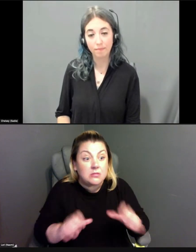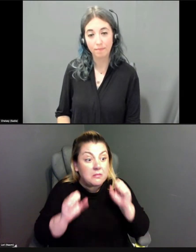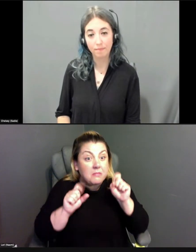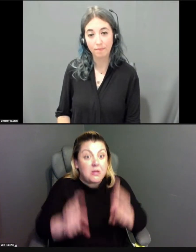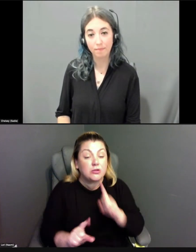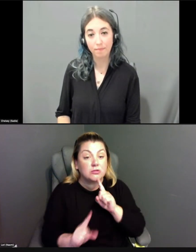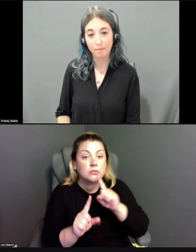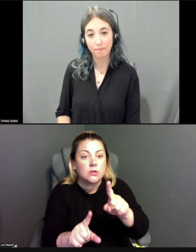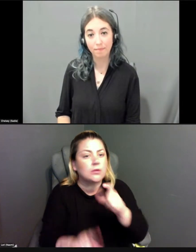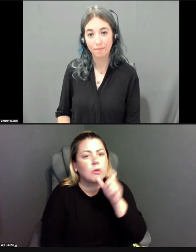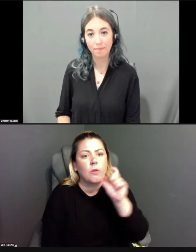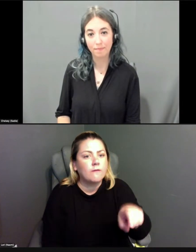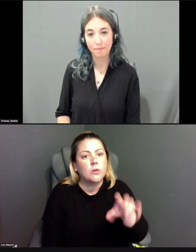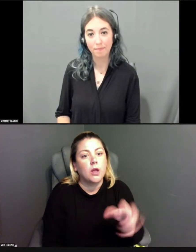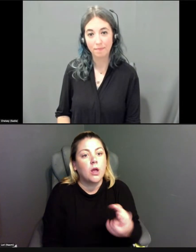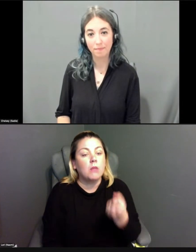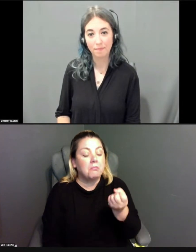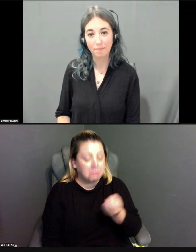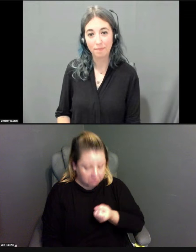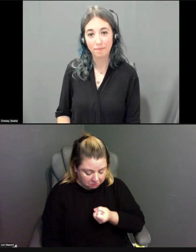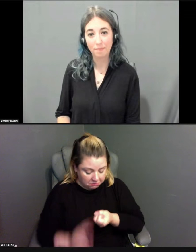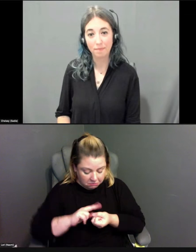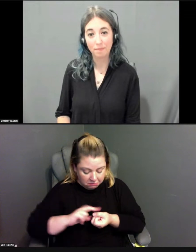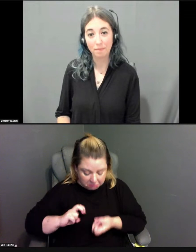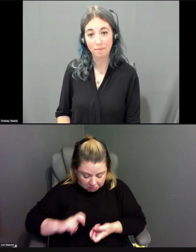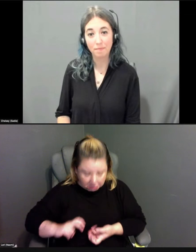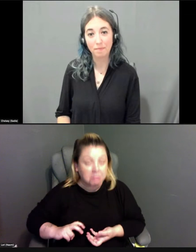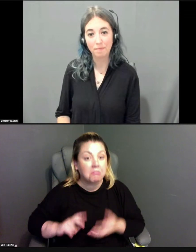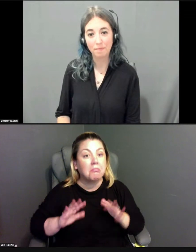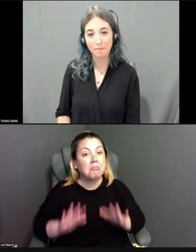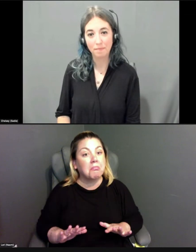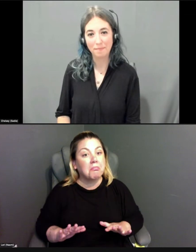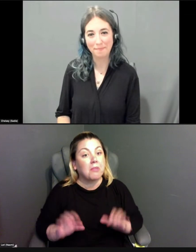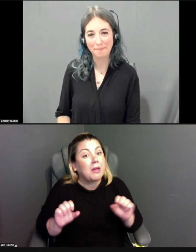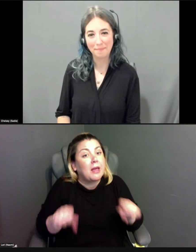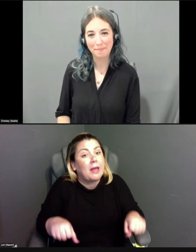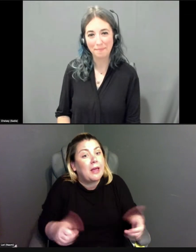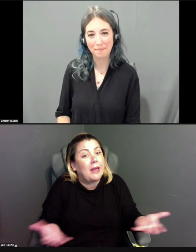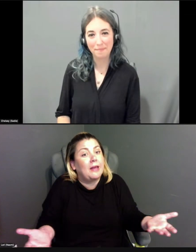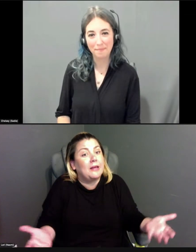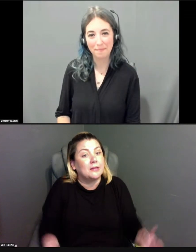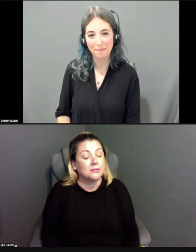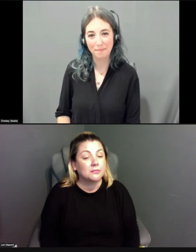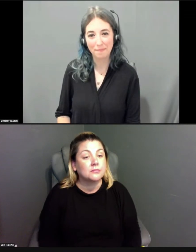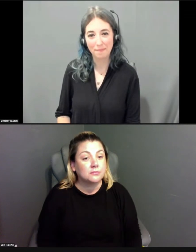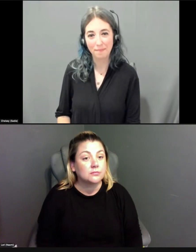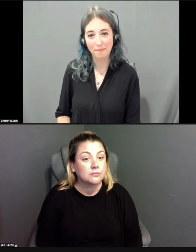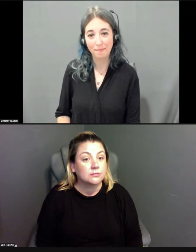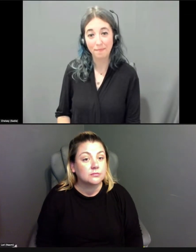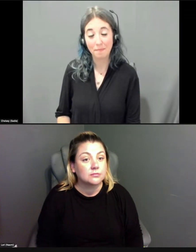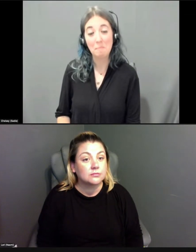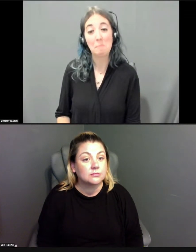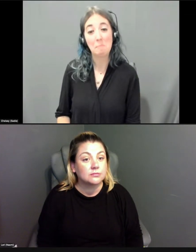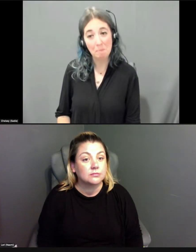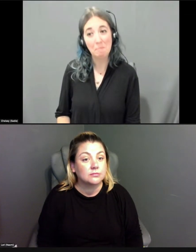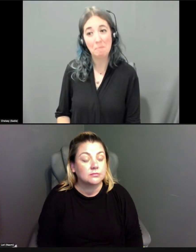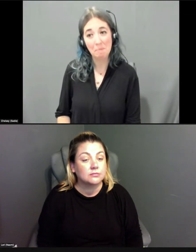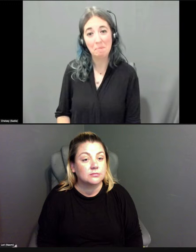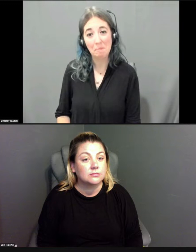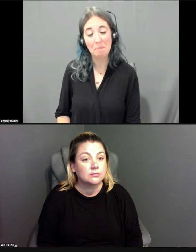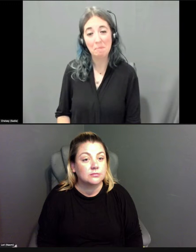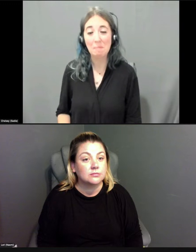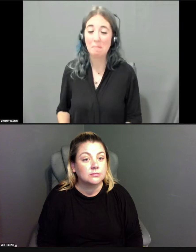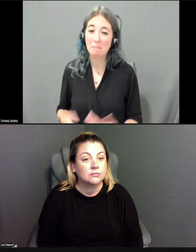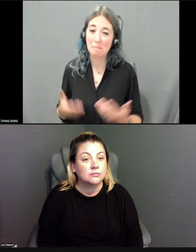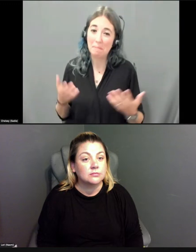Yes. Oh my gosh. Well, first, I appreciate that you said your husband was going to relocate the spider, because this